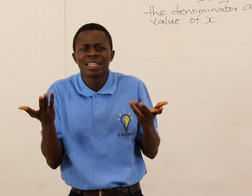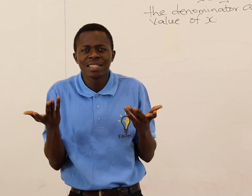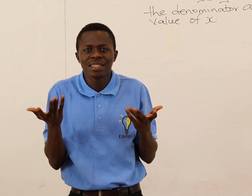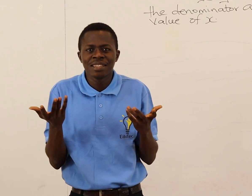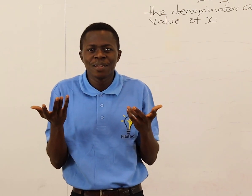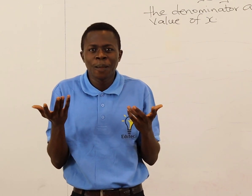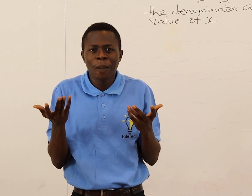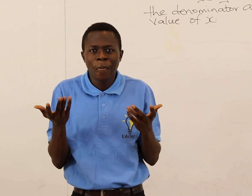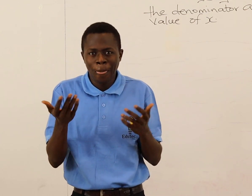do?